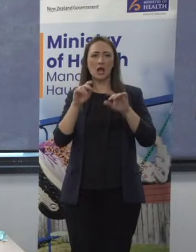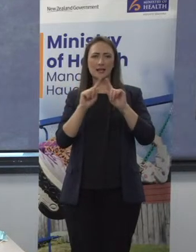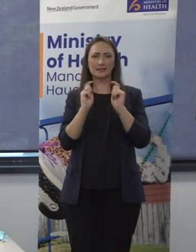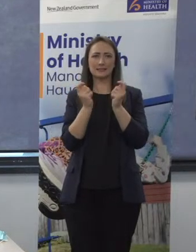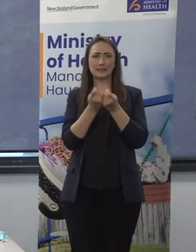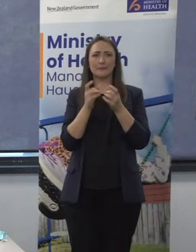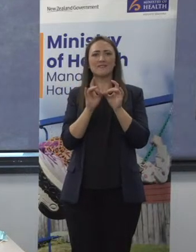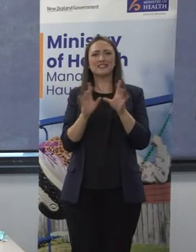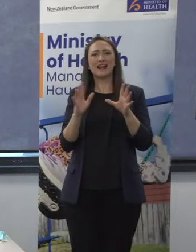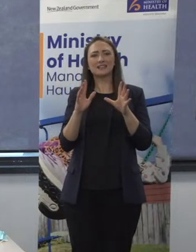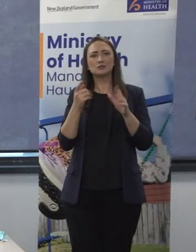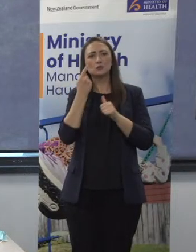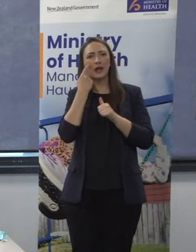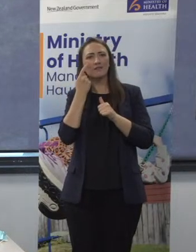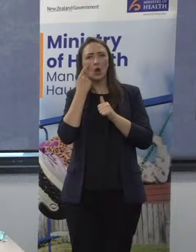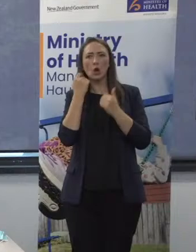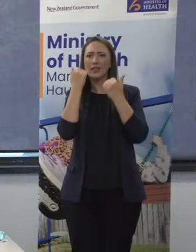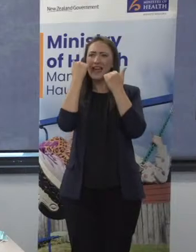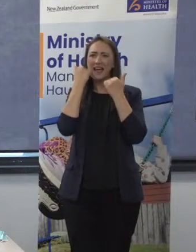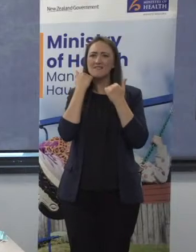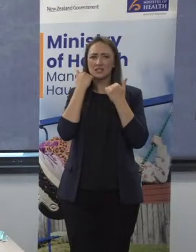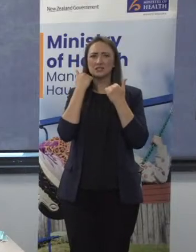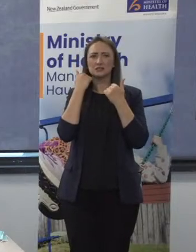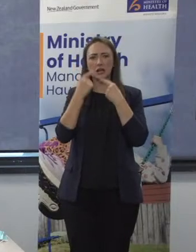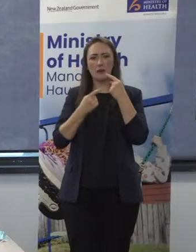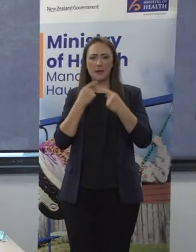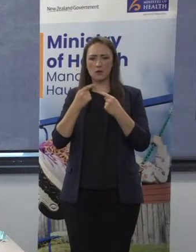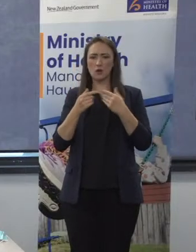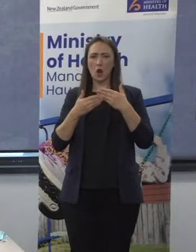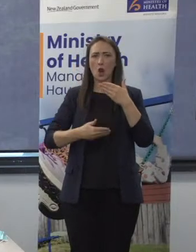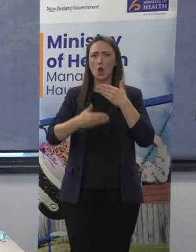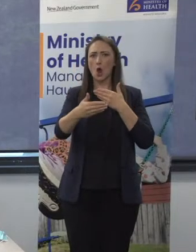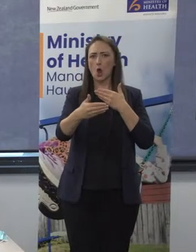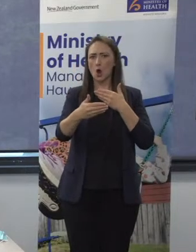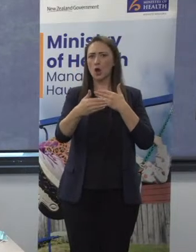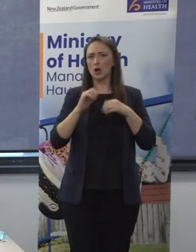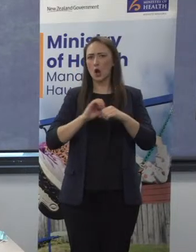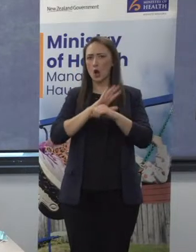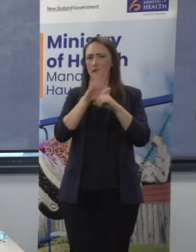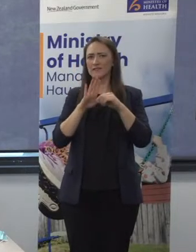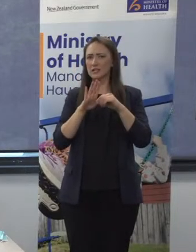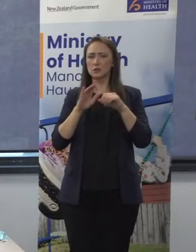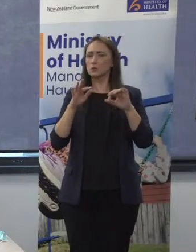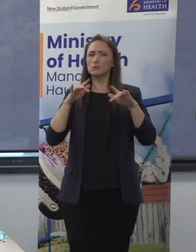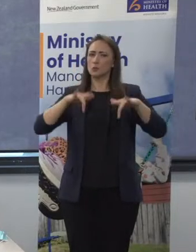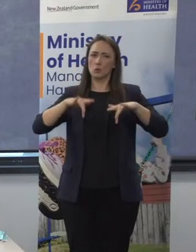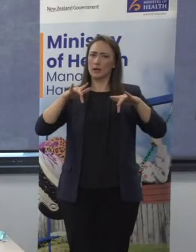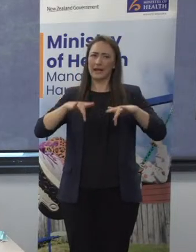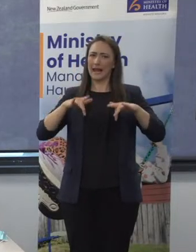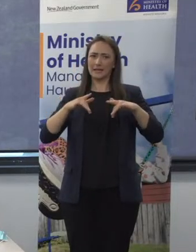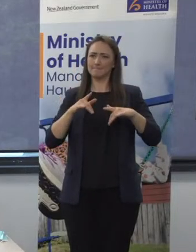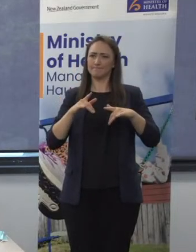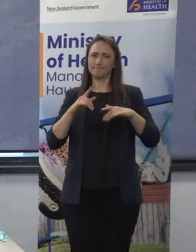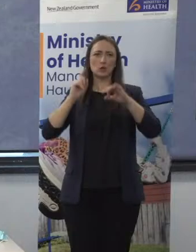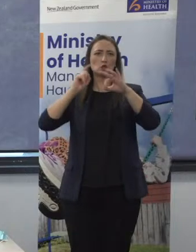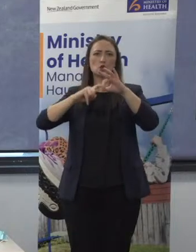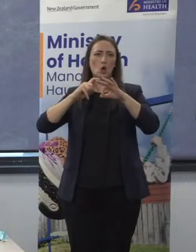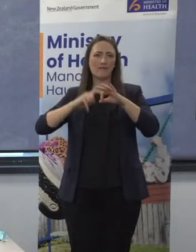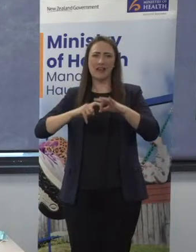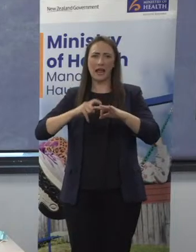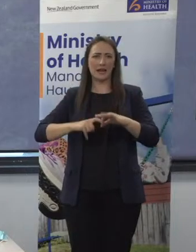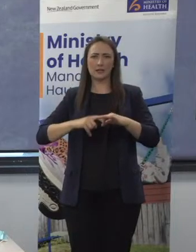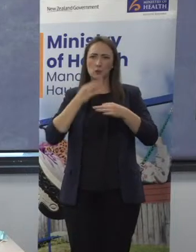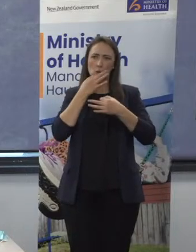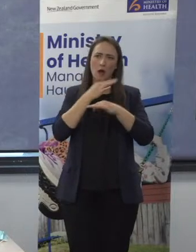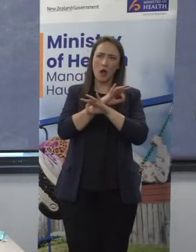been looking at a lot of the evidence base around long COVID. We haven't done a systematic survey of how many people are experiencing symptoms of